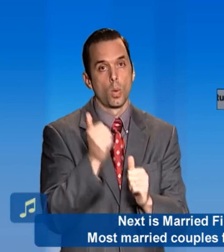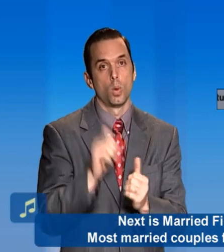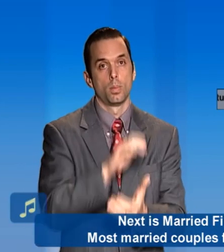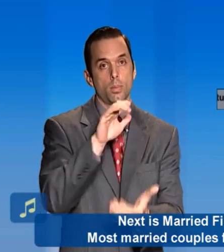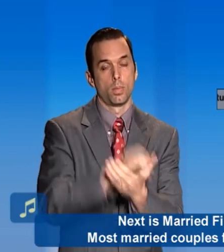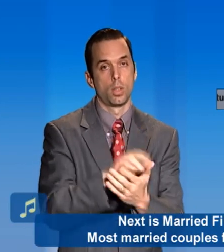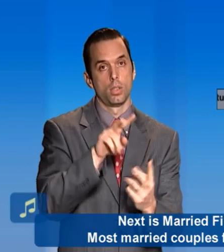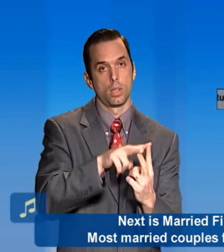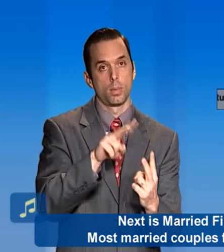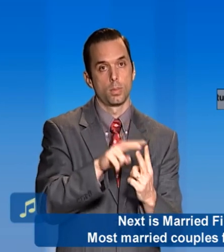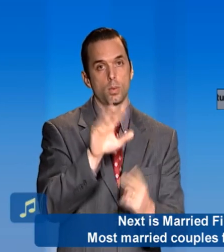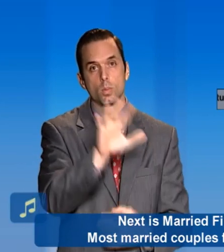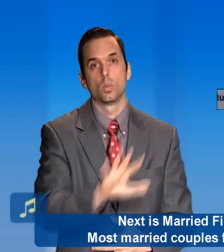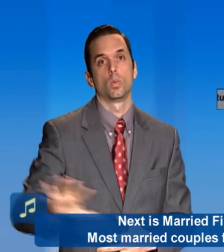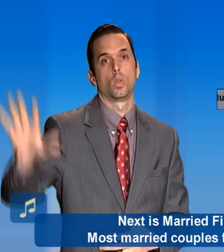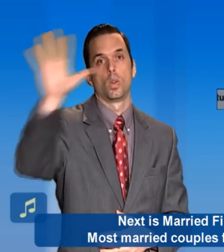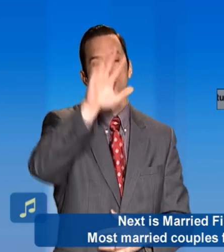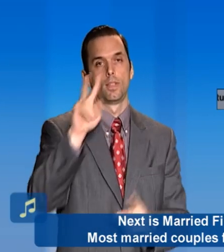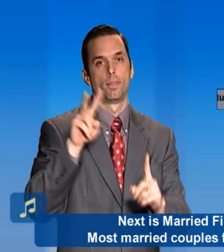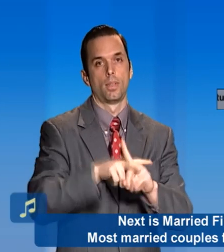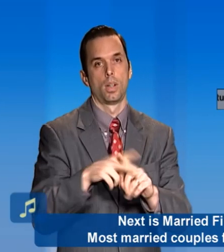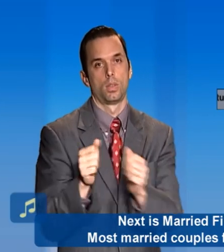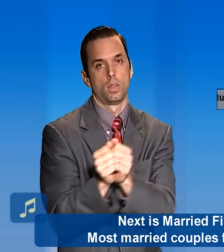Most married couples file a joint return.